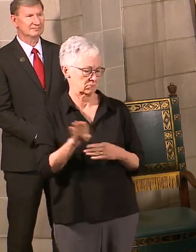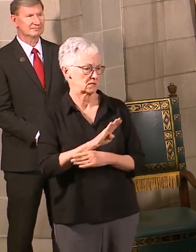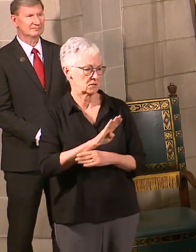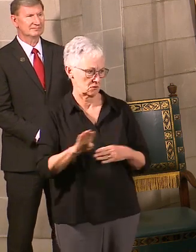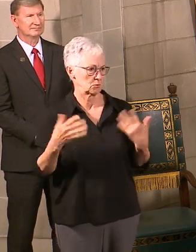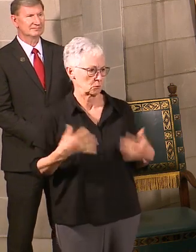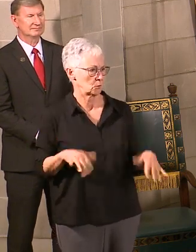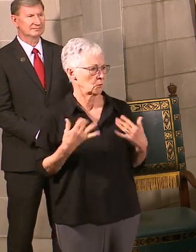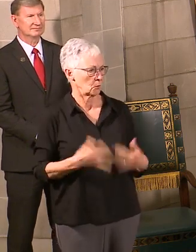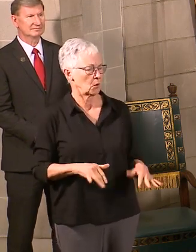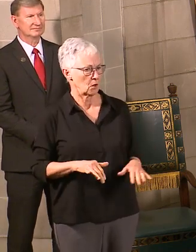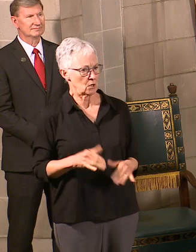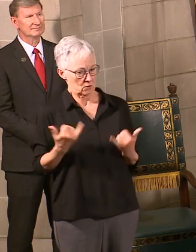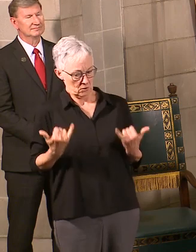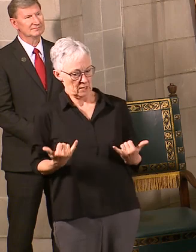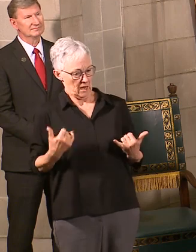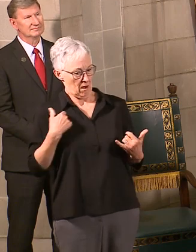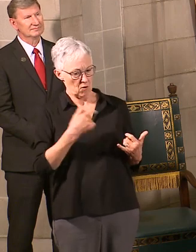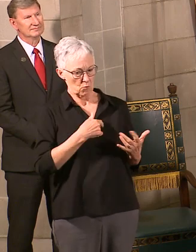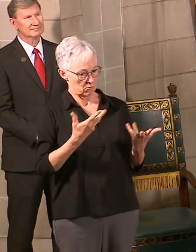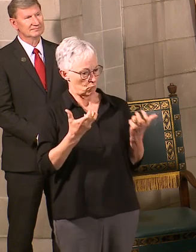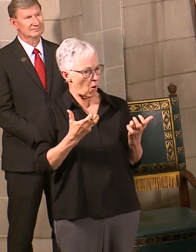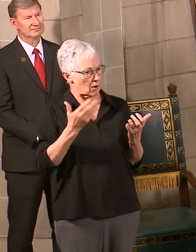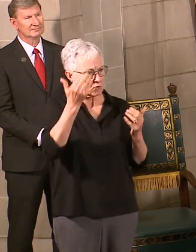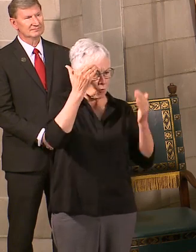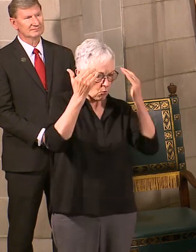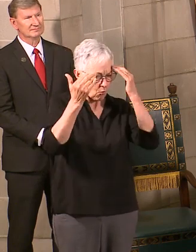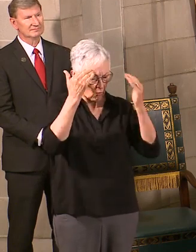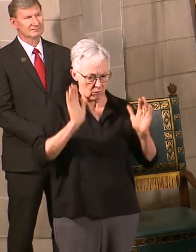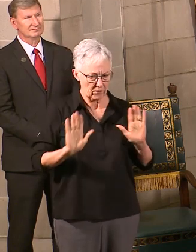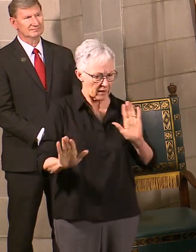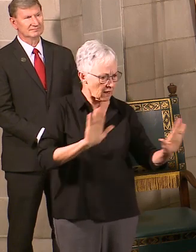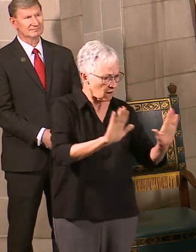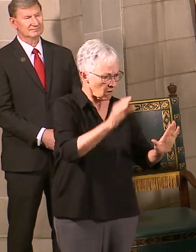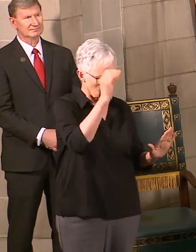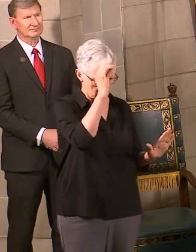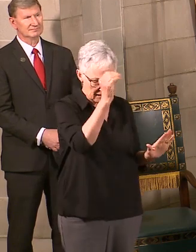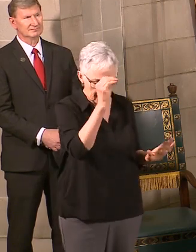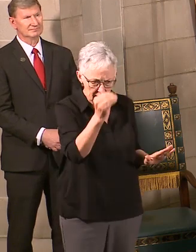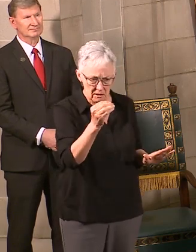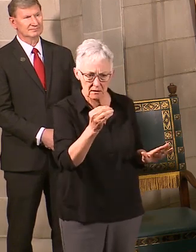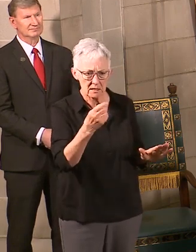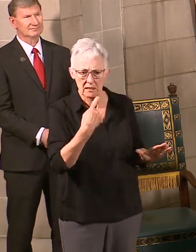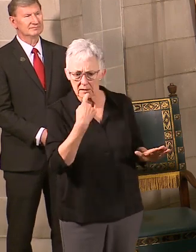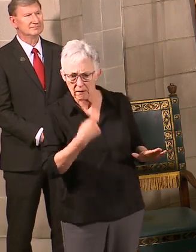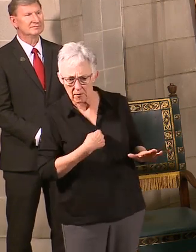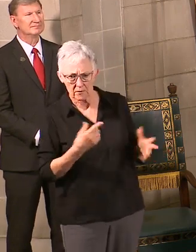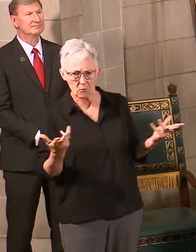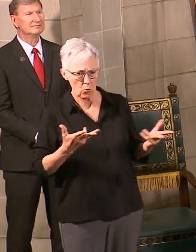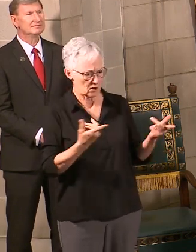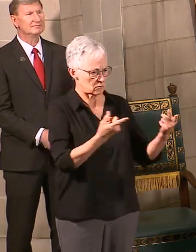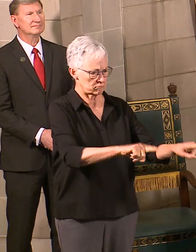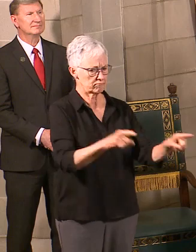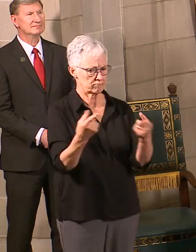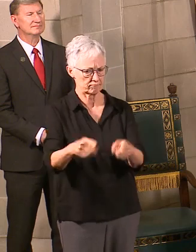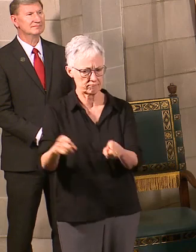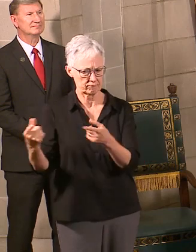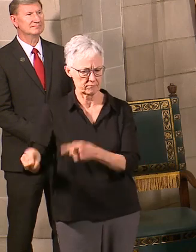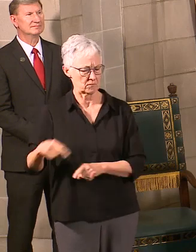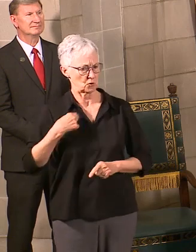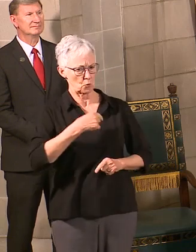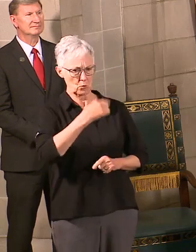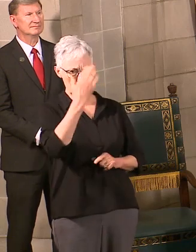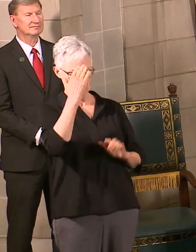have their voice heard and to be able to share with us what's going on as we think about how we plan for future